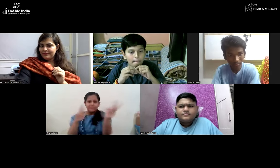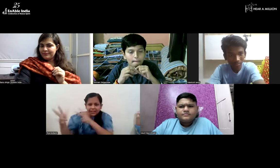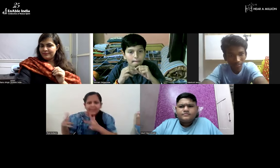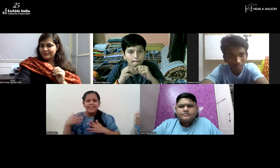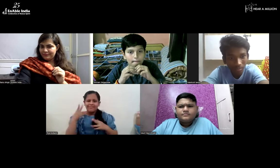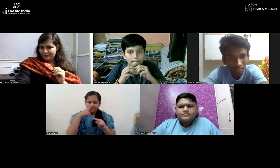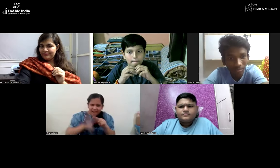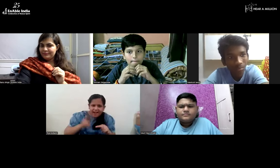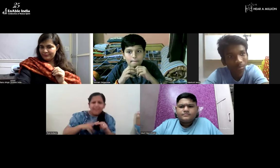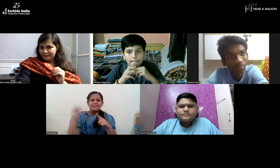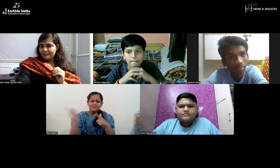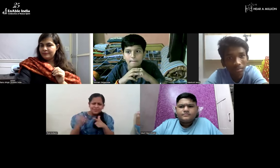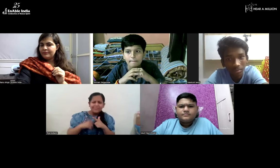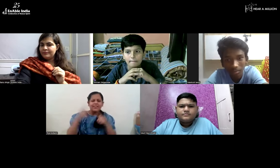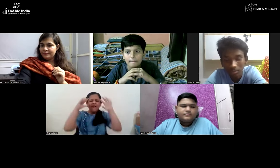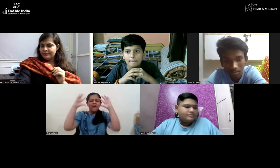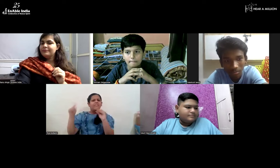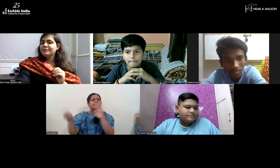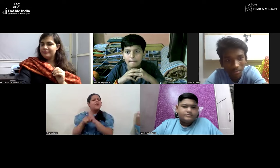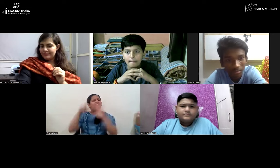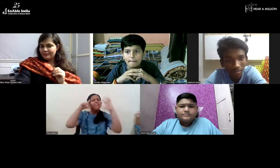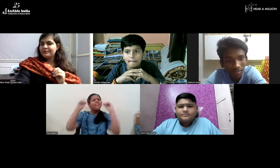For example, and the teacher should find out that.